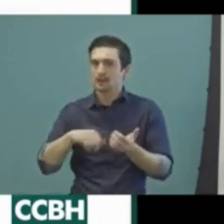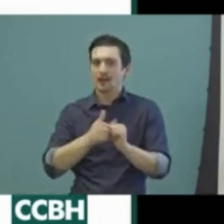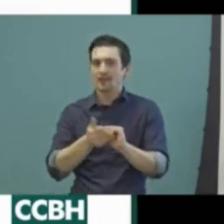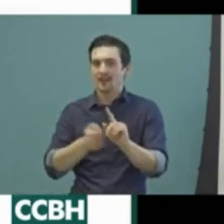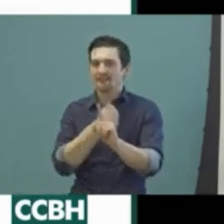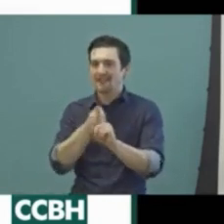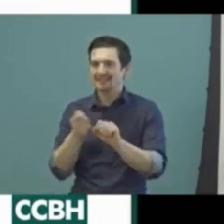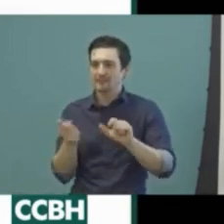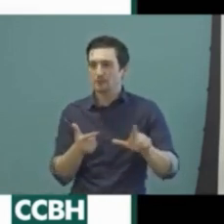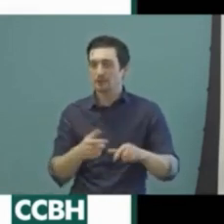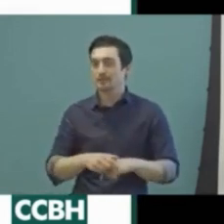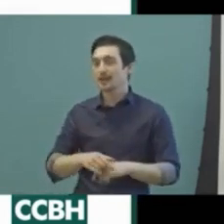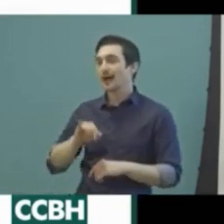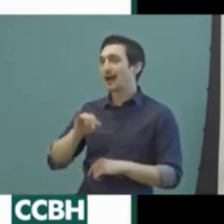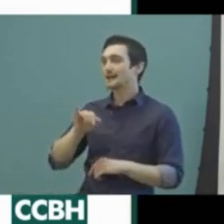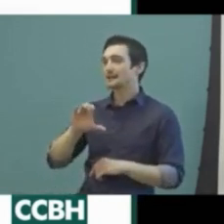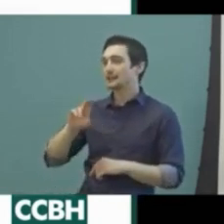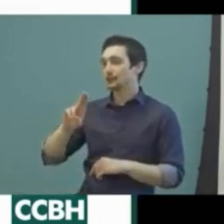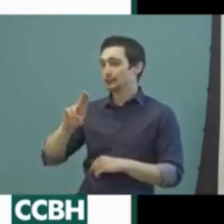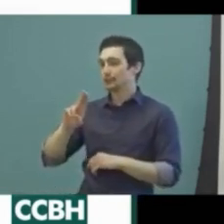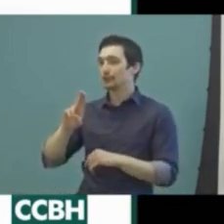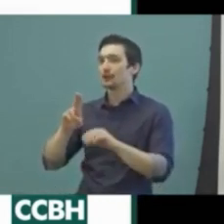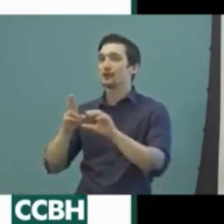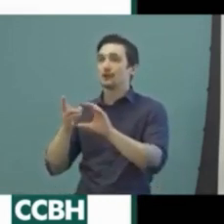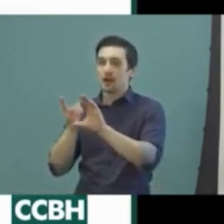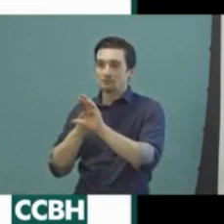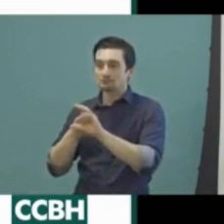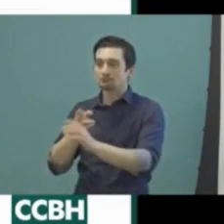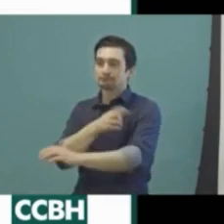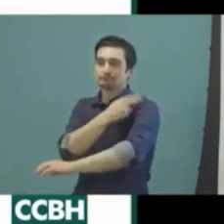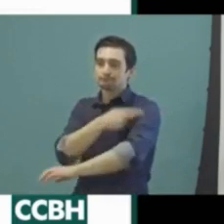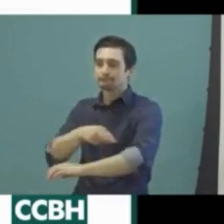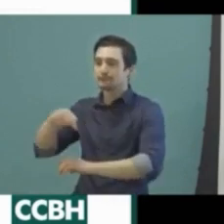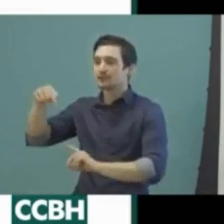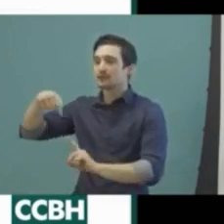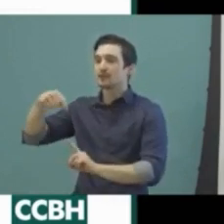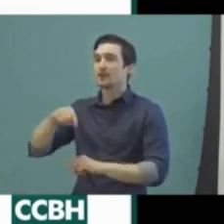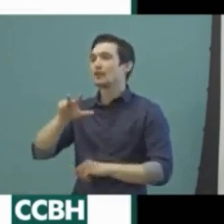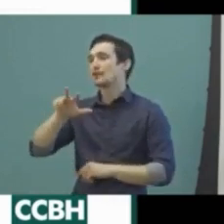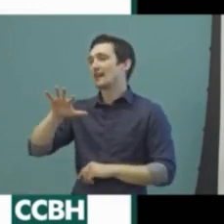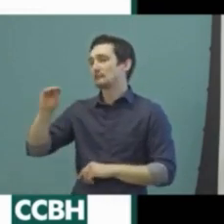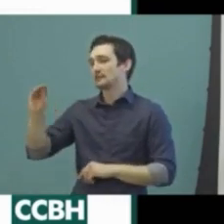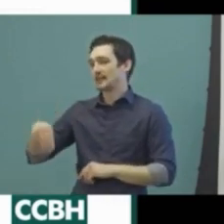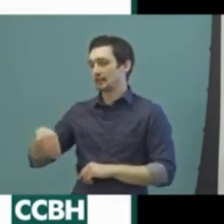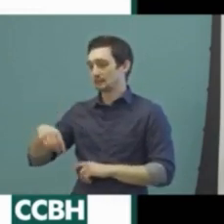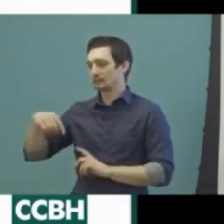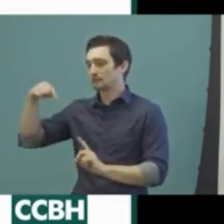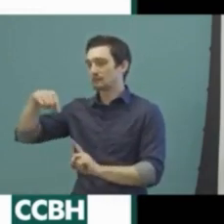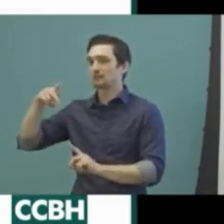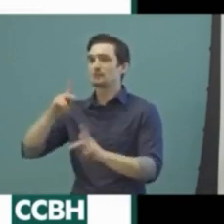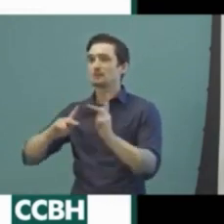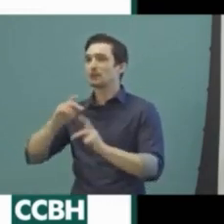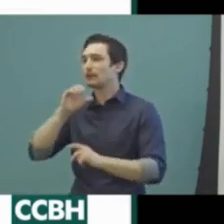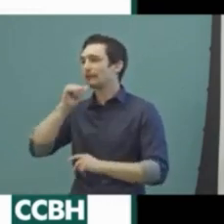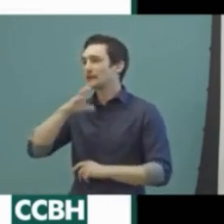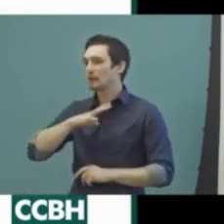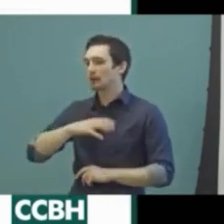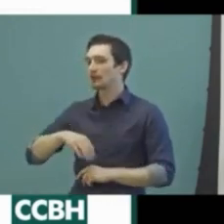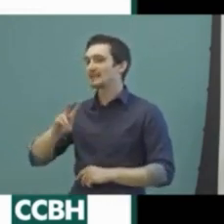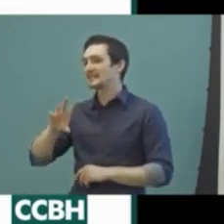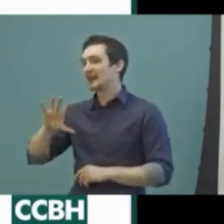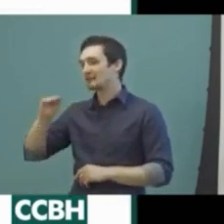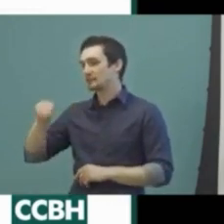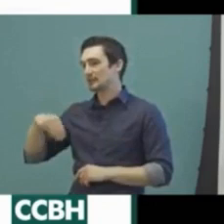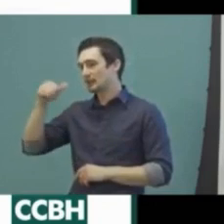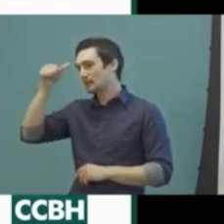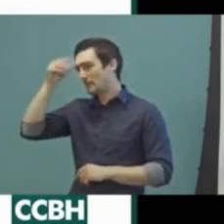For ICU admissions on the bottom, you can also see that 35% of those folks are female and 65%